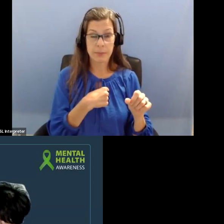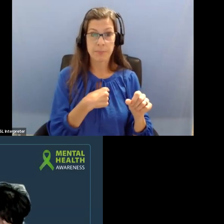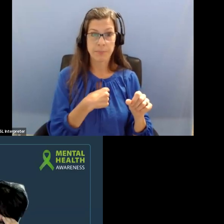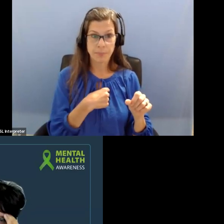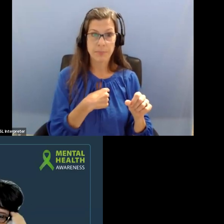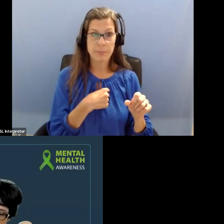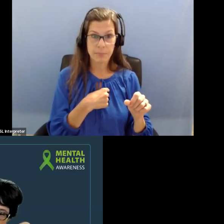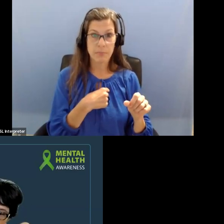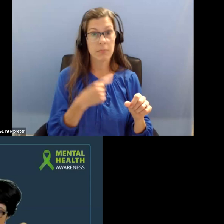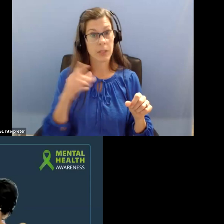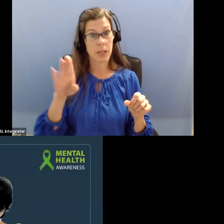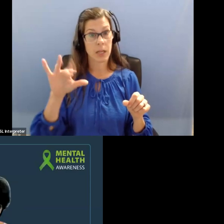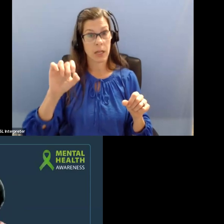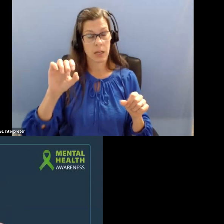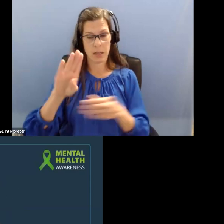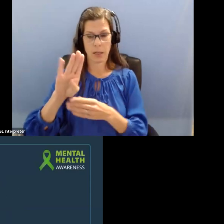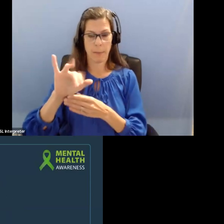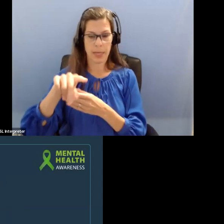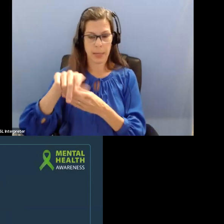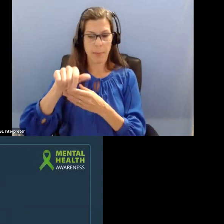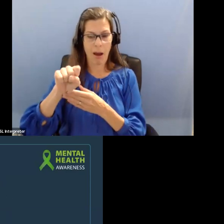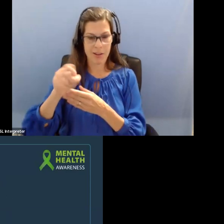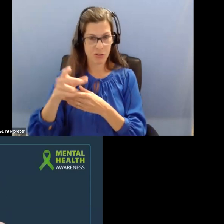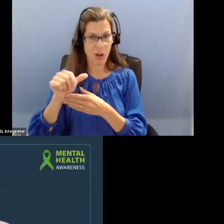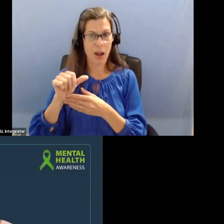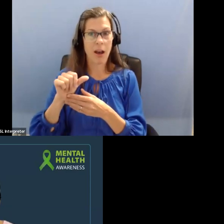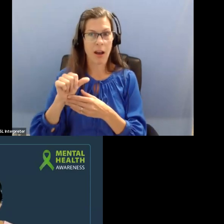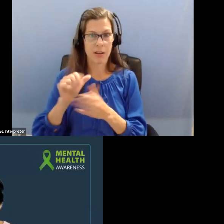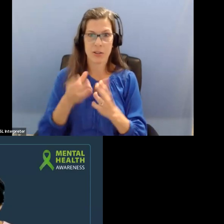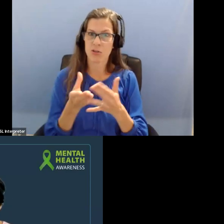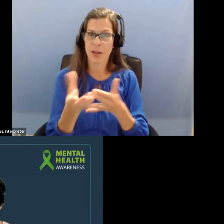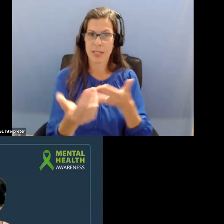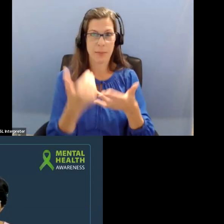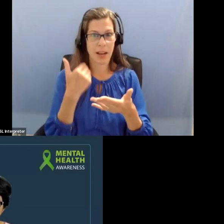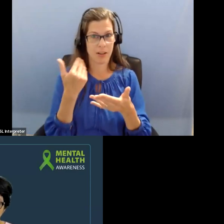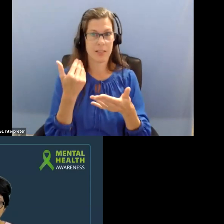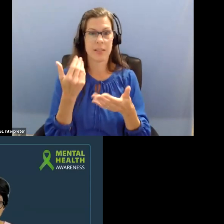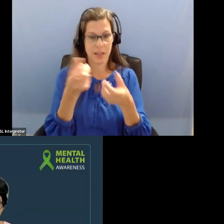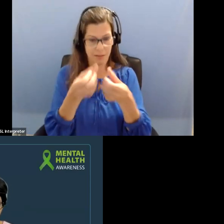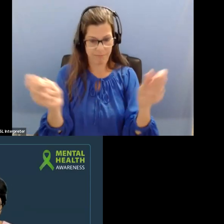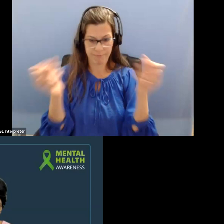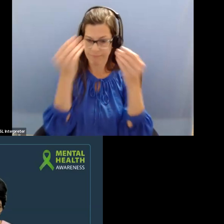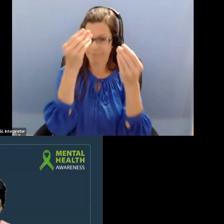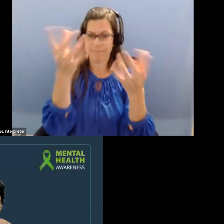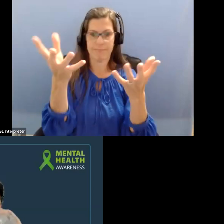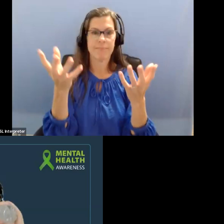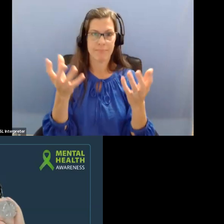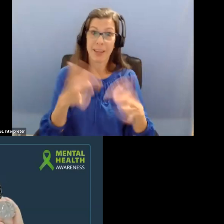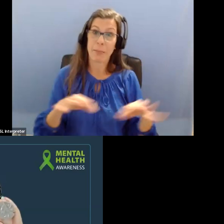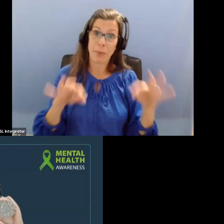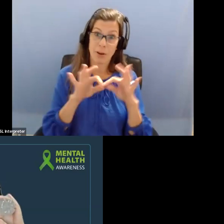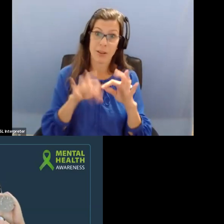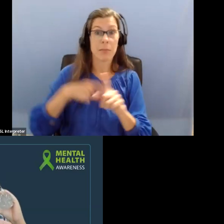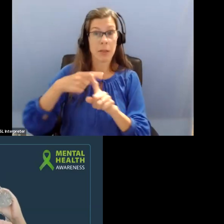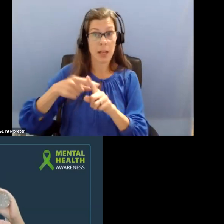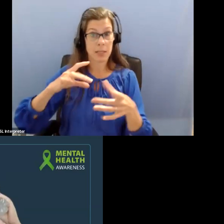Vipasha is emphasizing that transparency with the CRIS is important on matters like this. And also I think coordination so